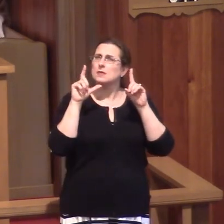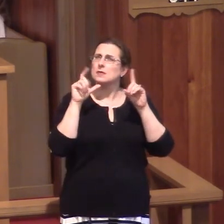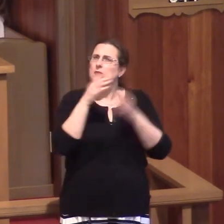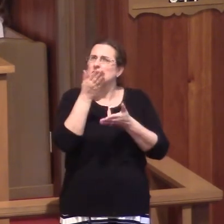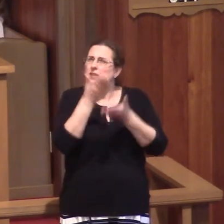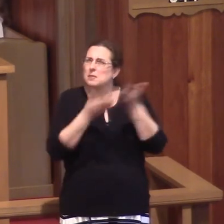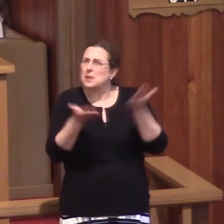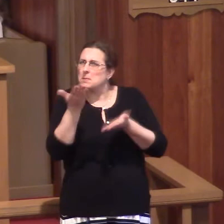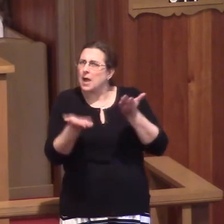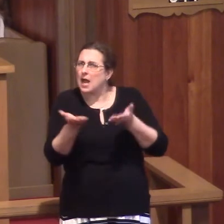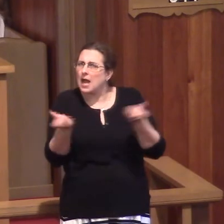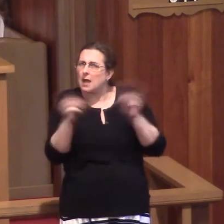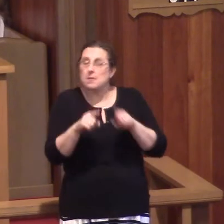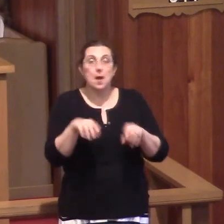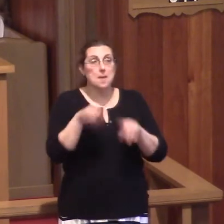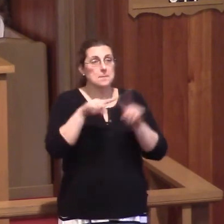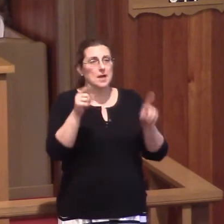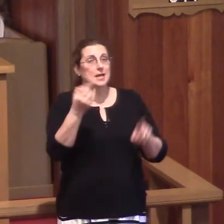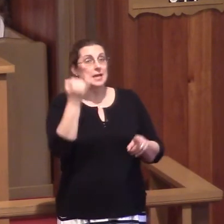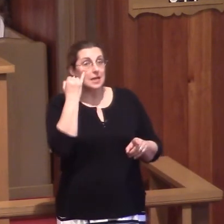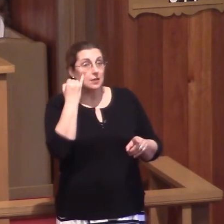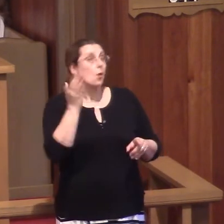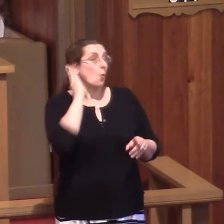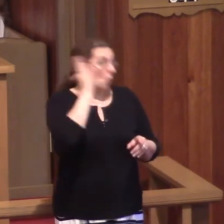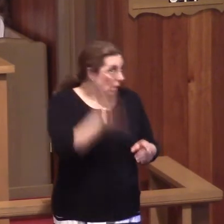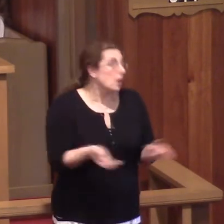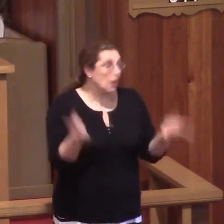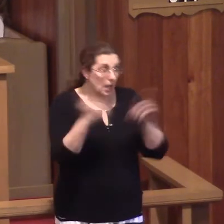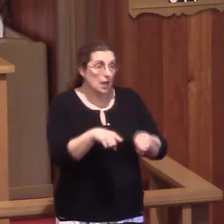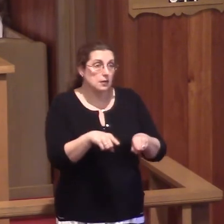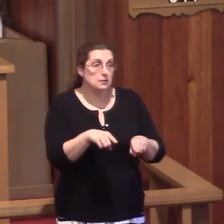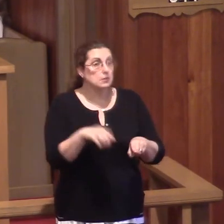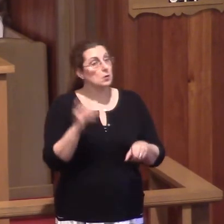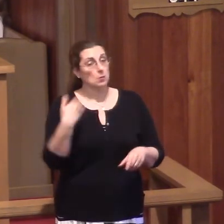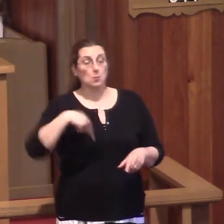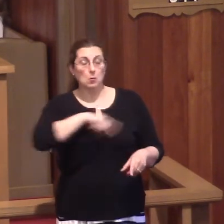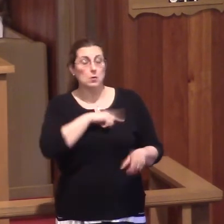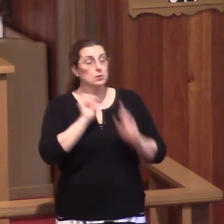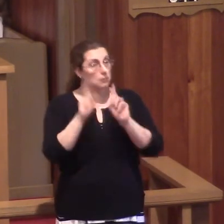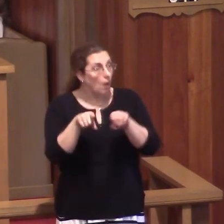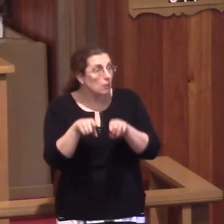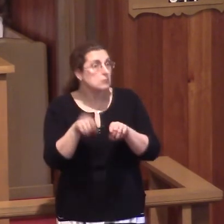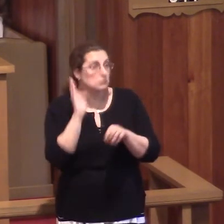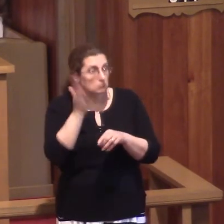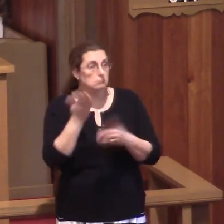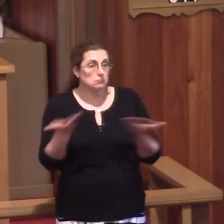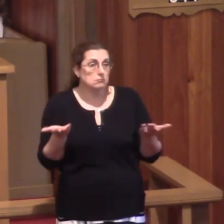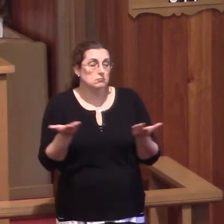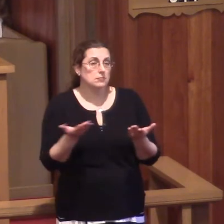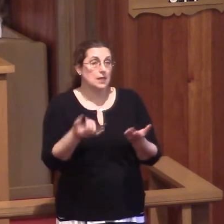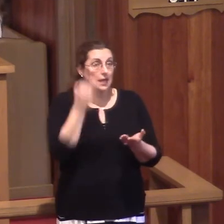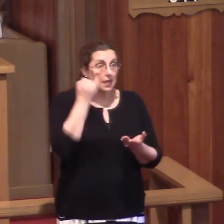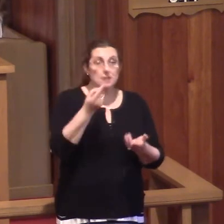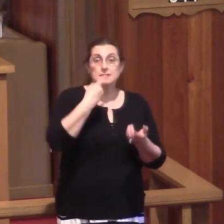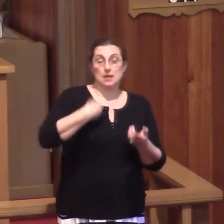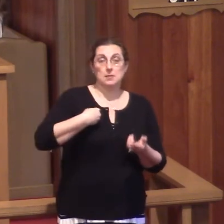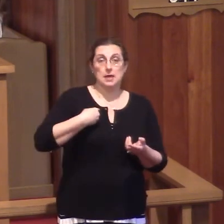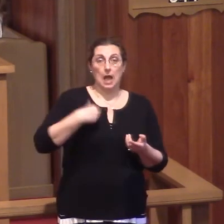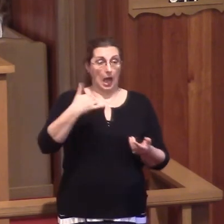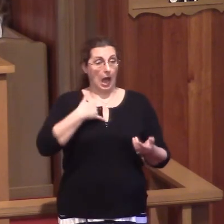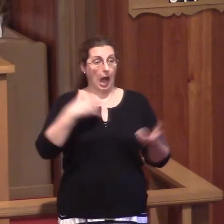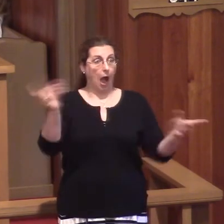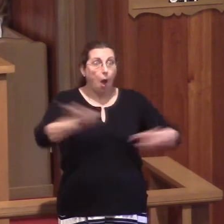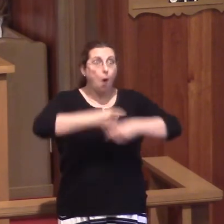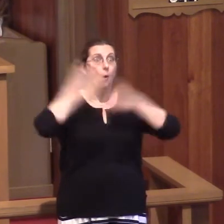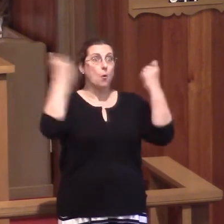But when something Is guaranteed Then we'll usually Go for it. If they told me I had won the tickets